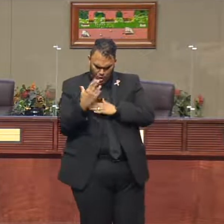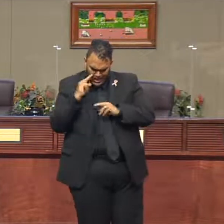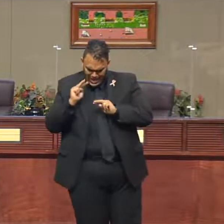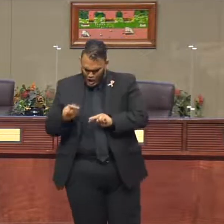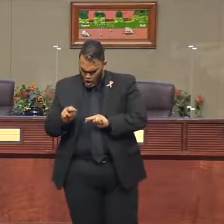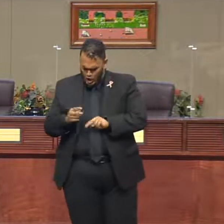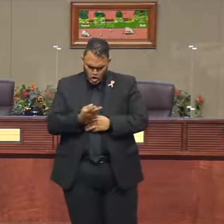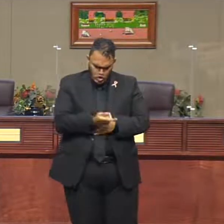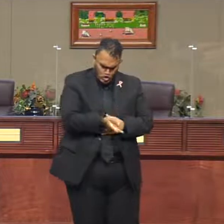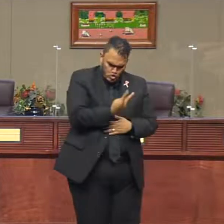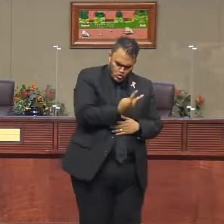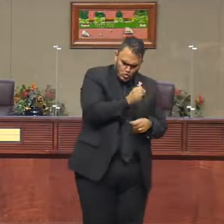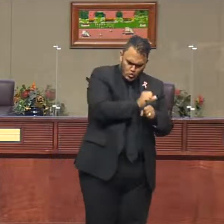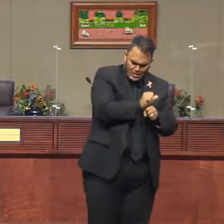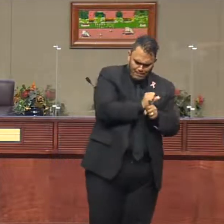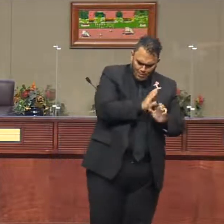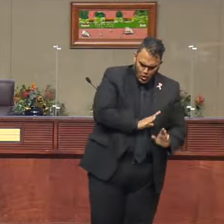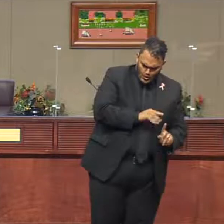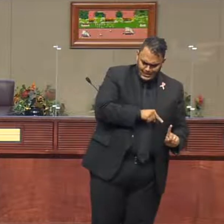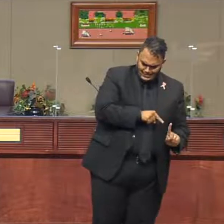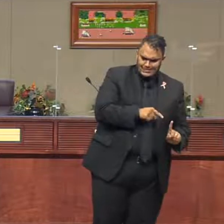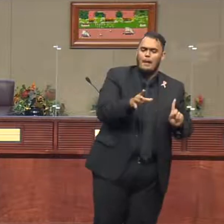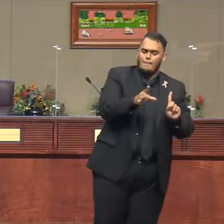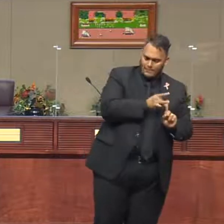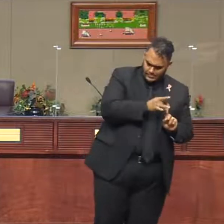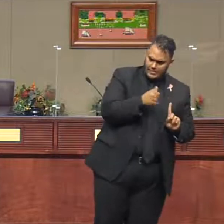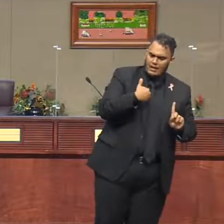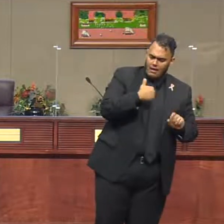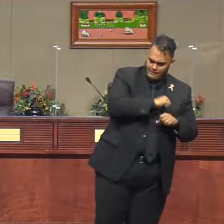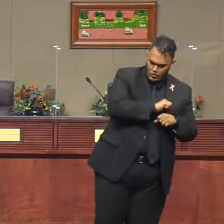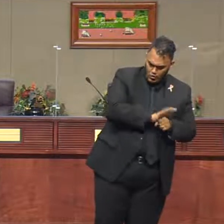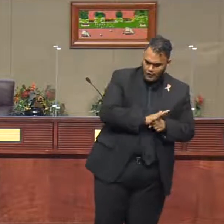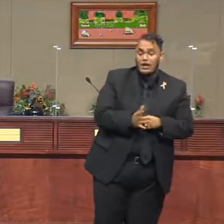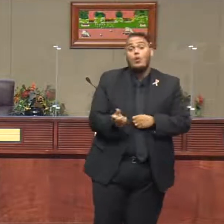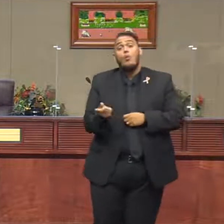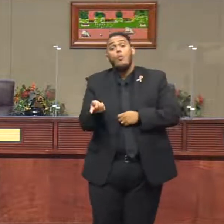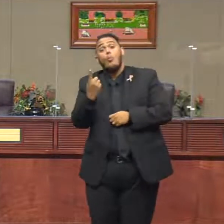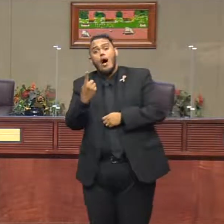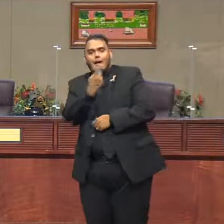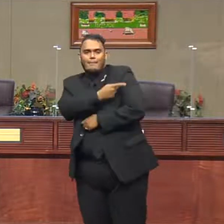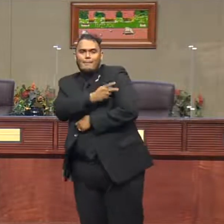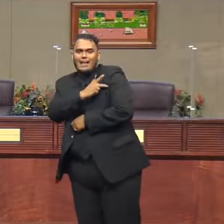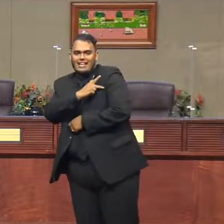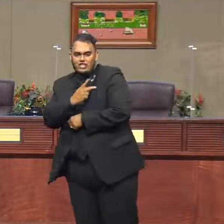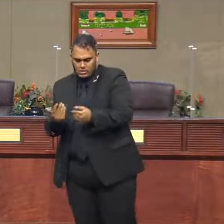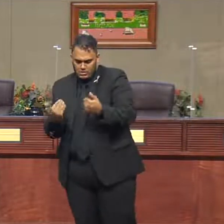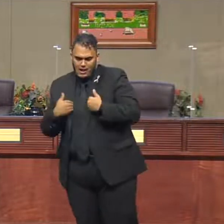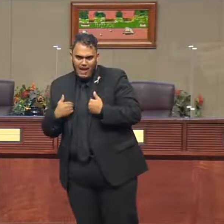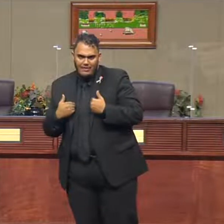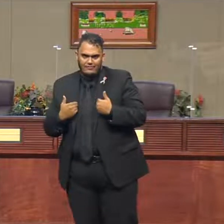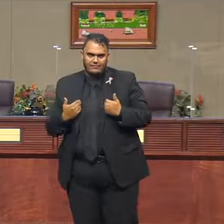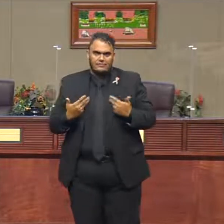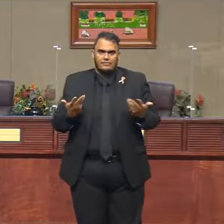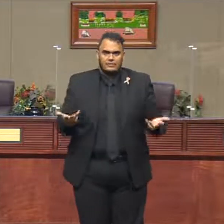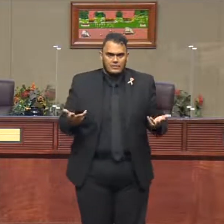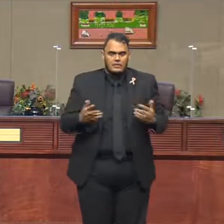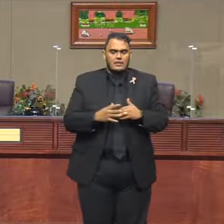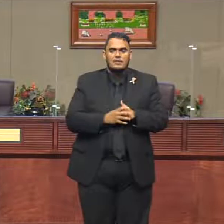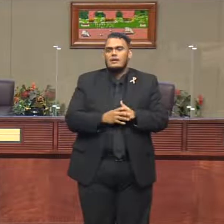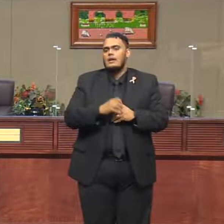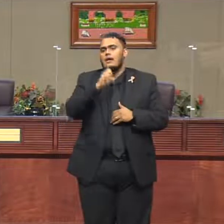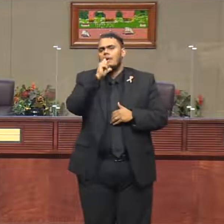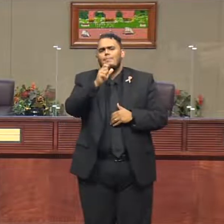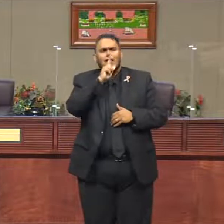our long-term care facilities that have been reported to have the virus. I don't know what part of the data